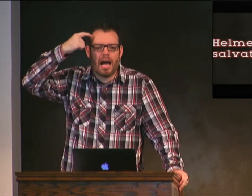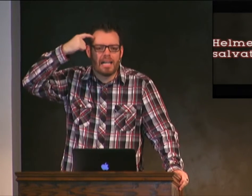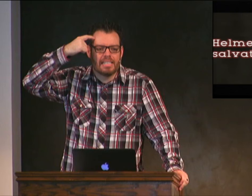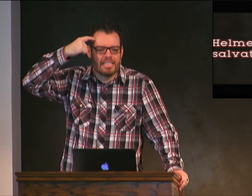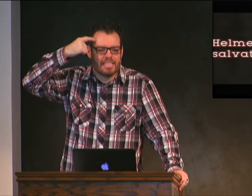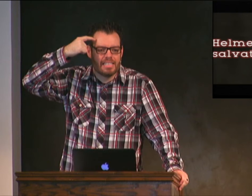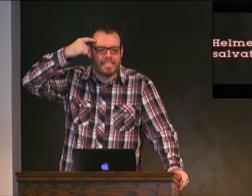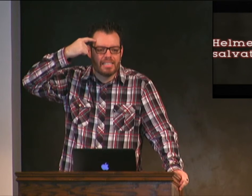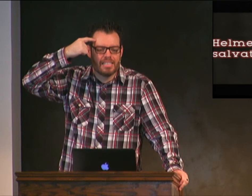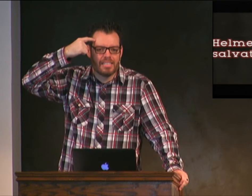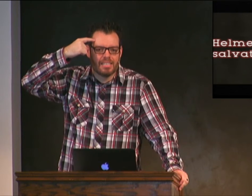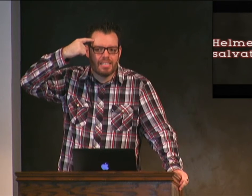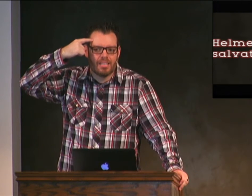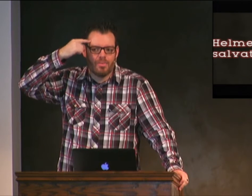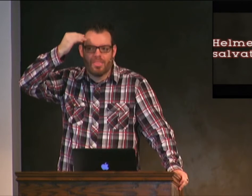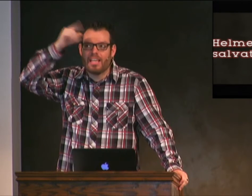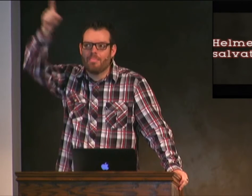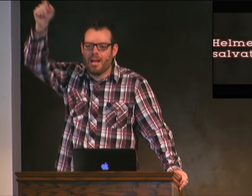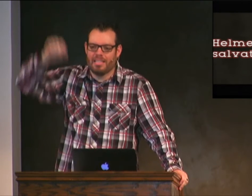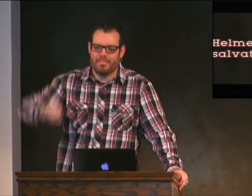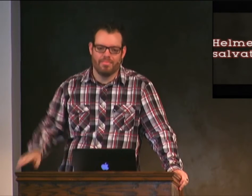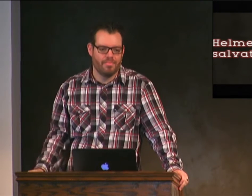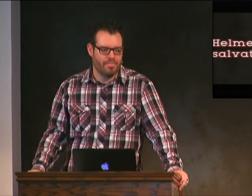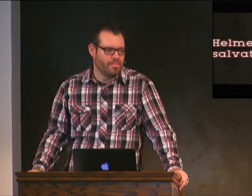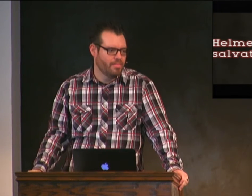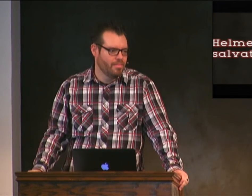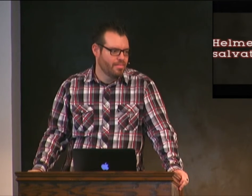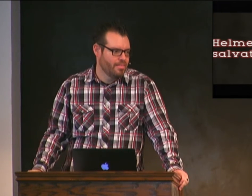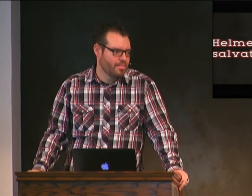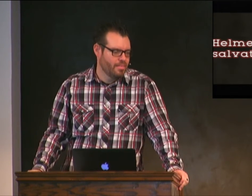With our minds, we think about him.